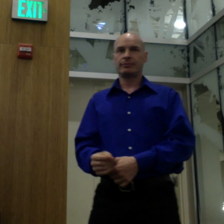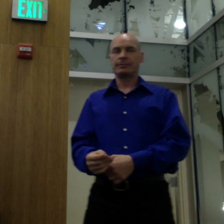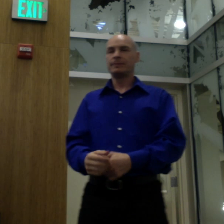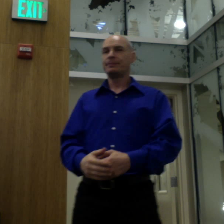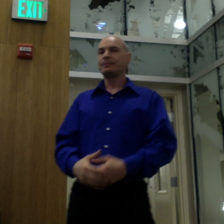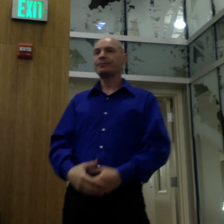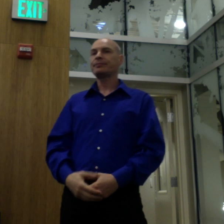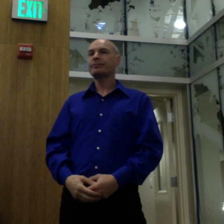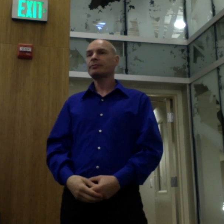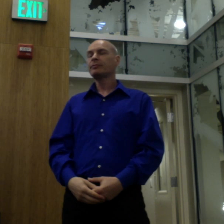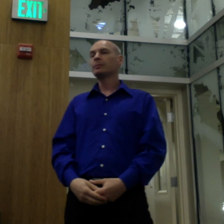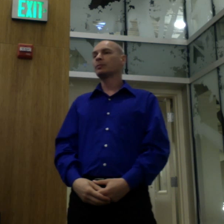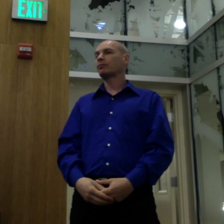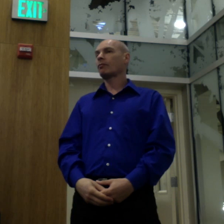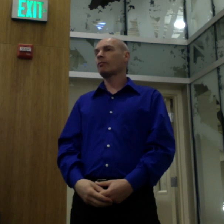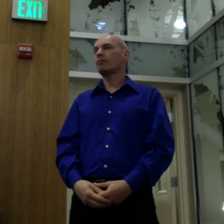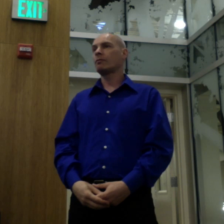Okay.